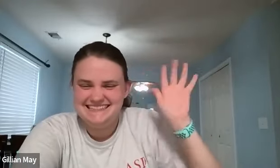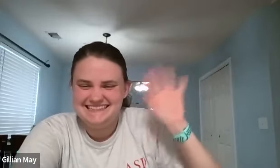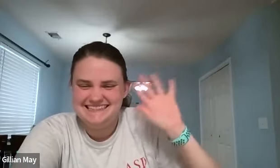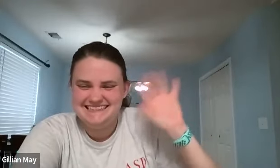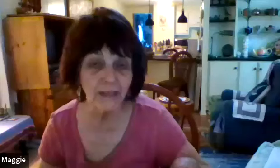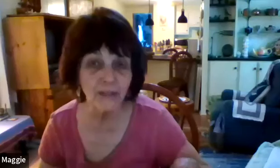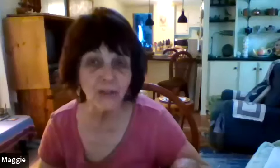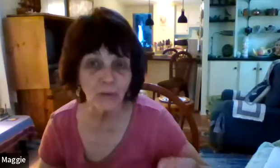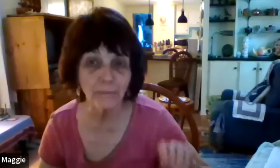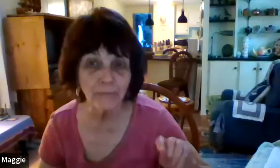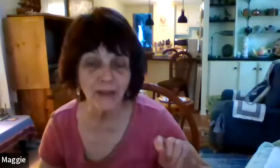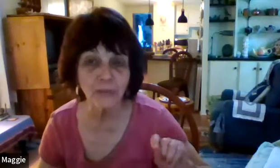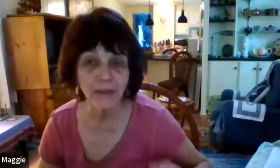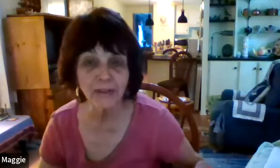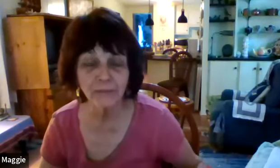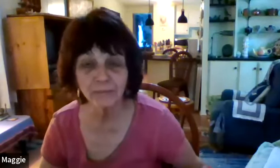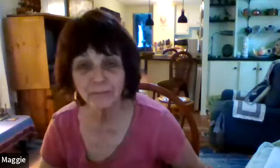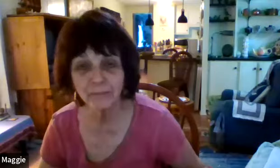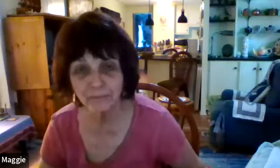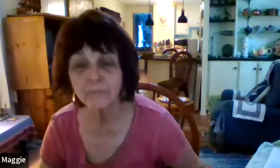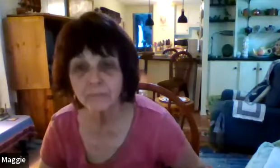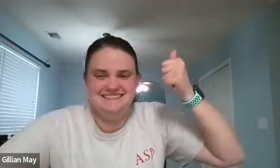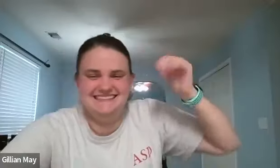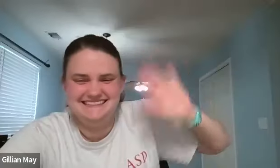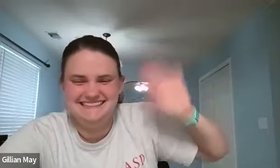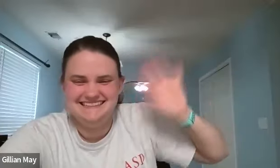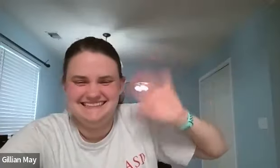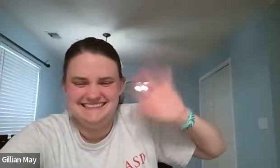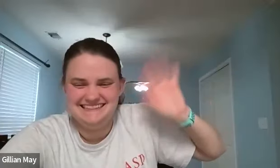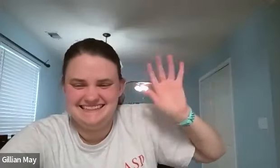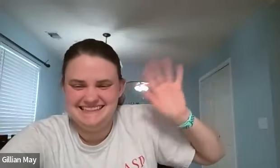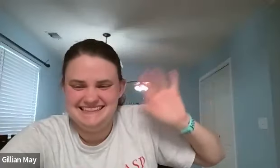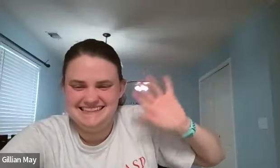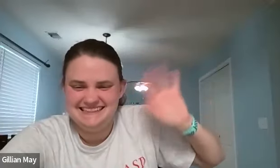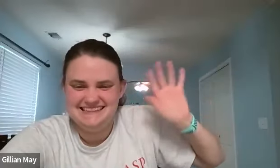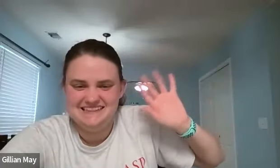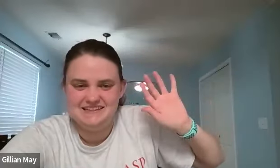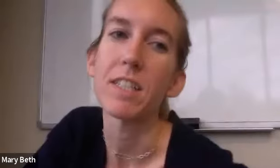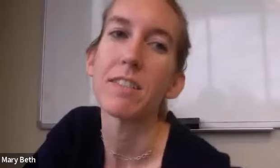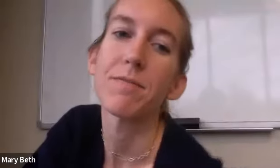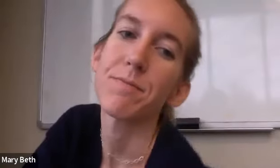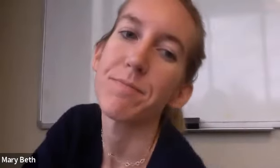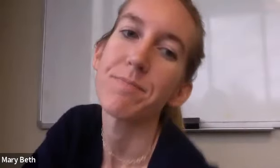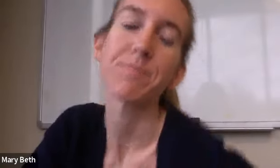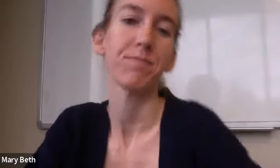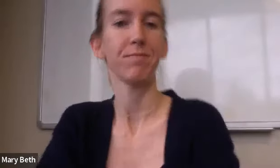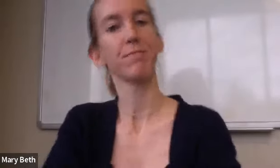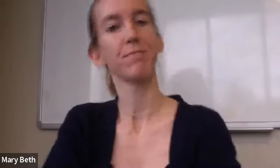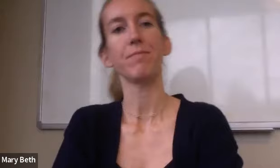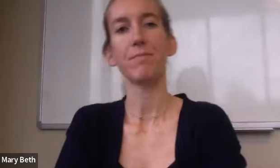I plan to show up next week. Perfect. Yeah, me too. I should be here. Perfect. All right, I got